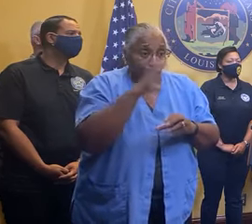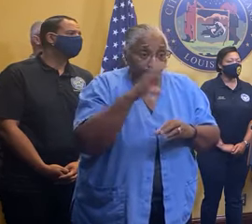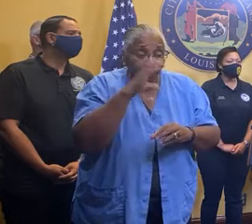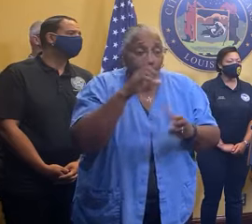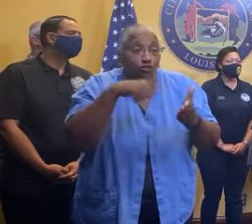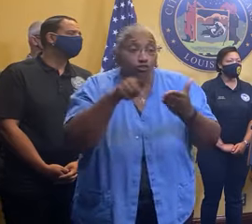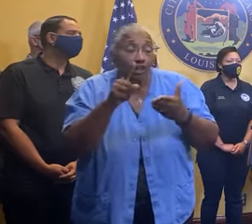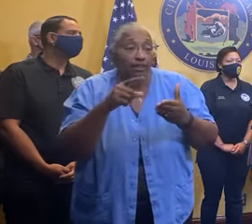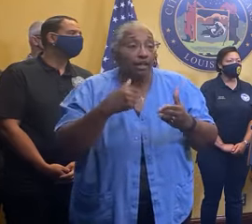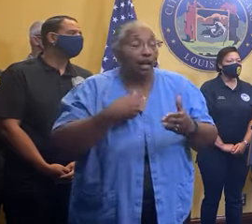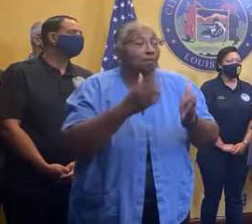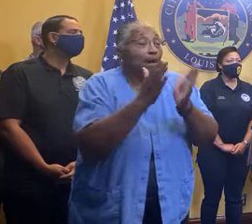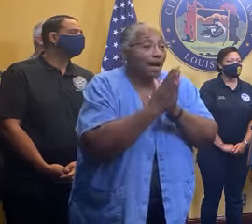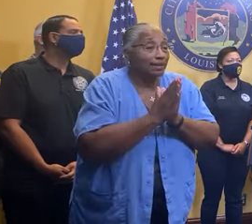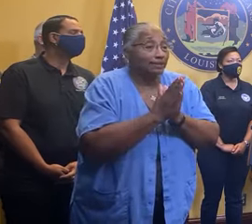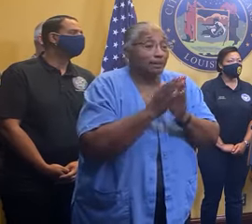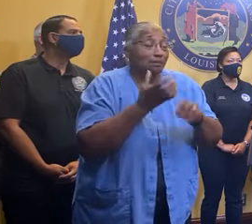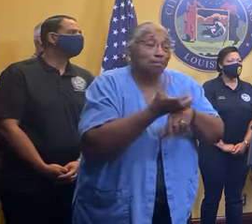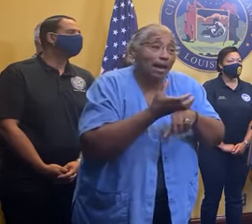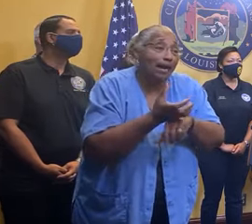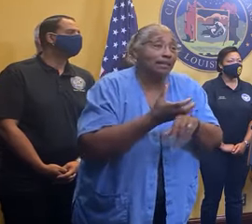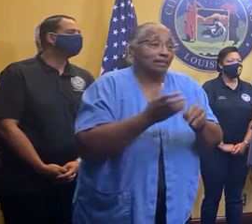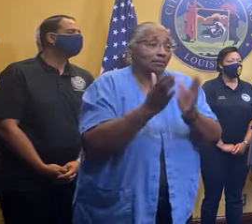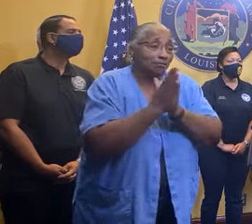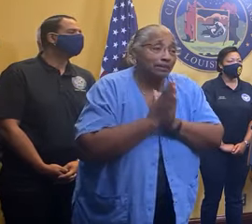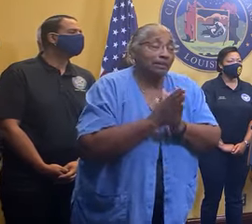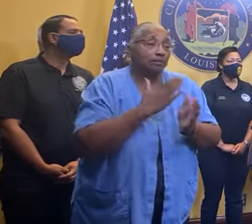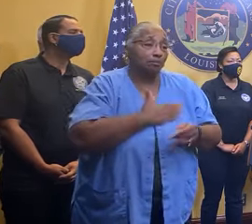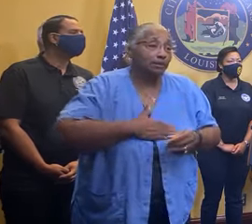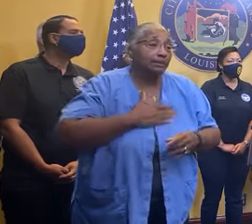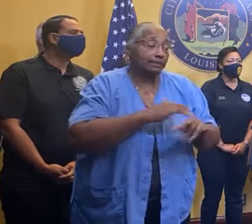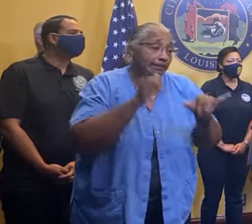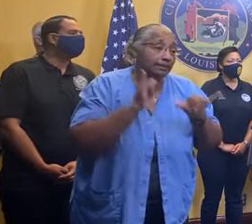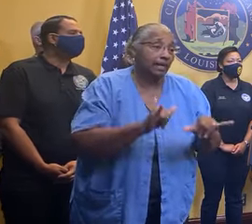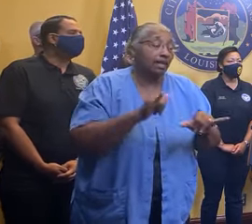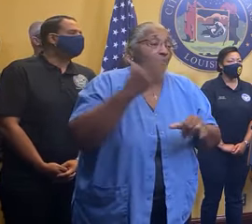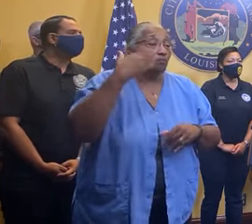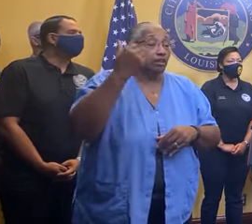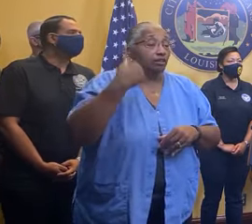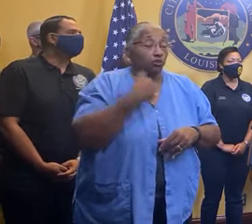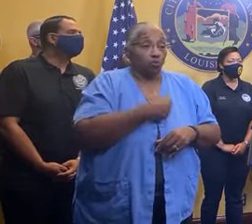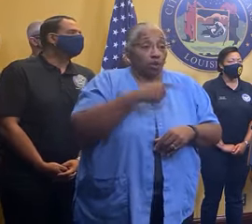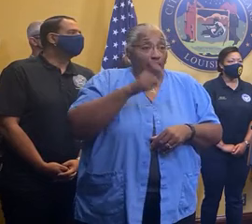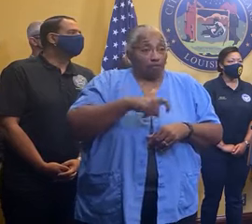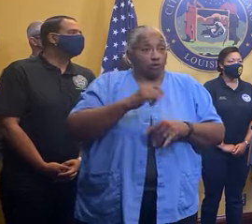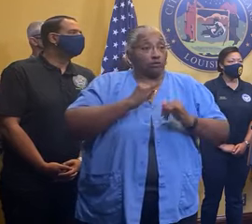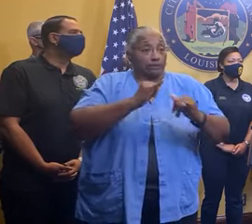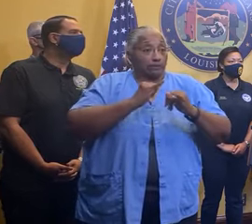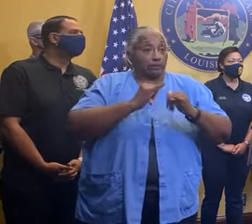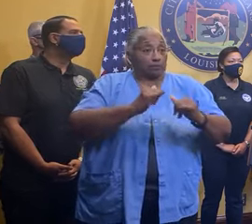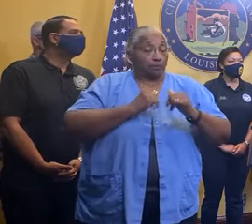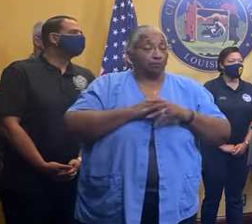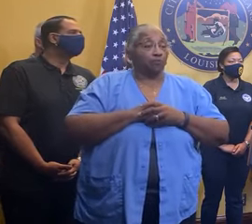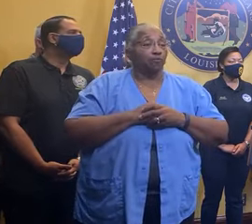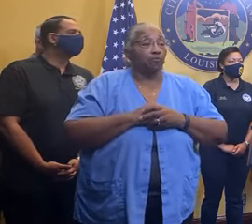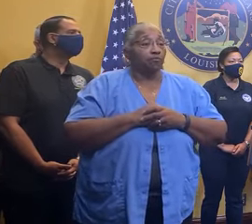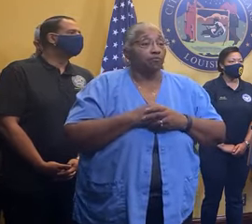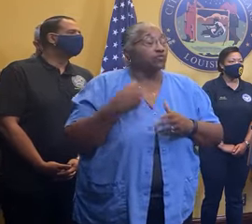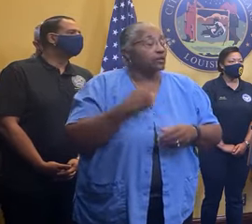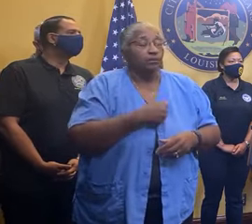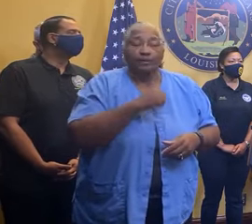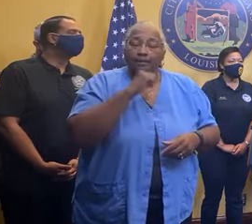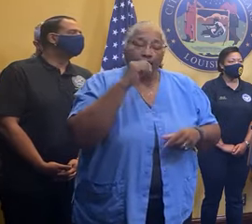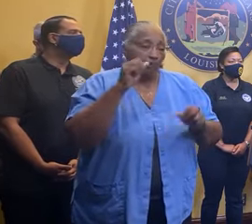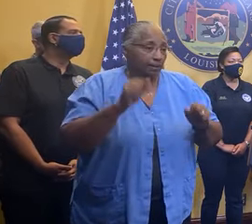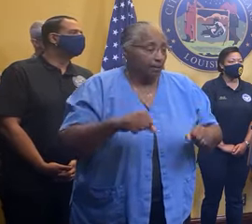as I'm asking and begging and pleading with you, please hunker down now, as we will have to hunker down at some point in time ourselves, when we will not be